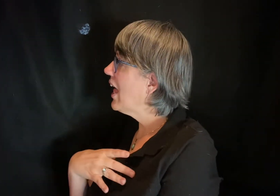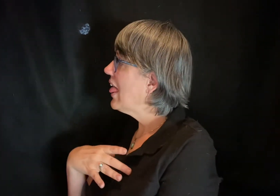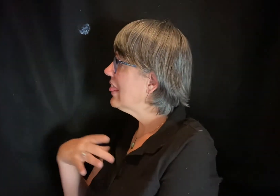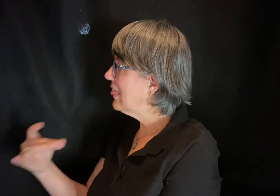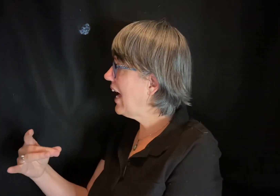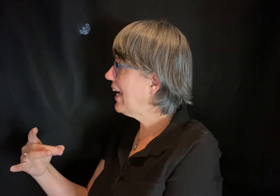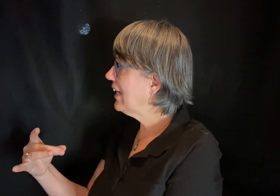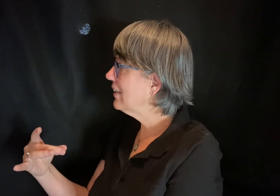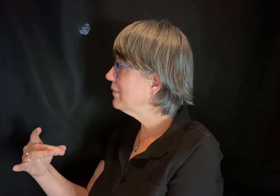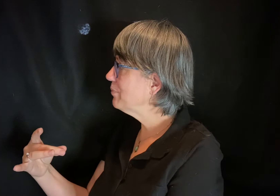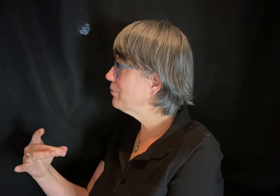Like.